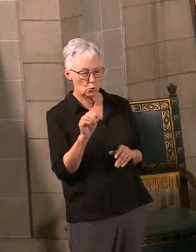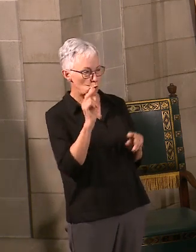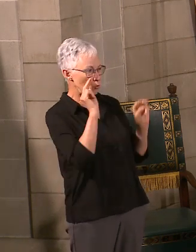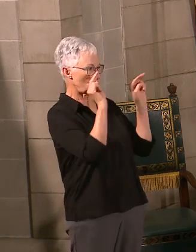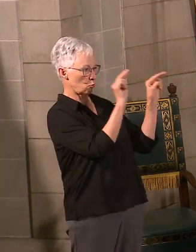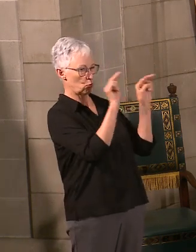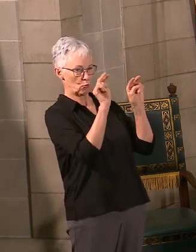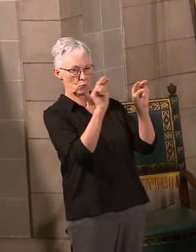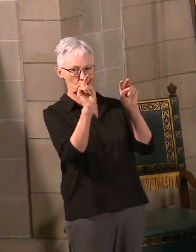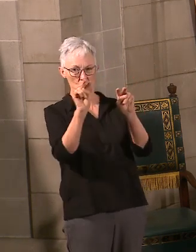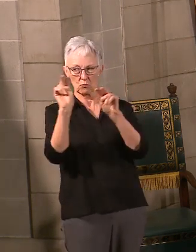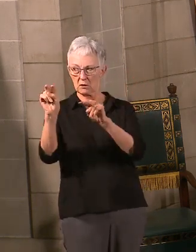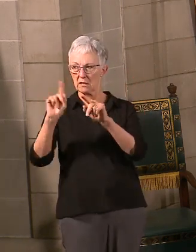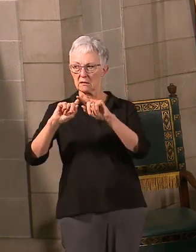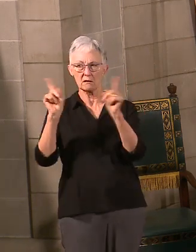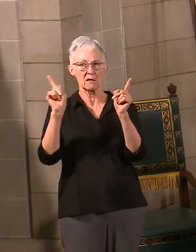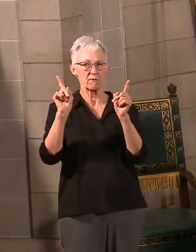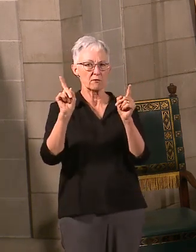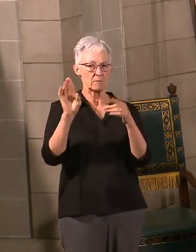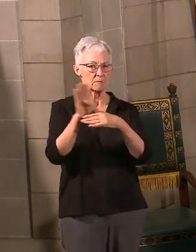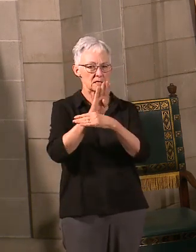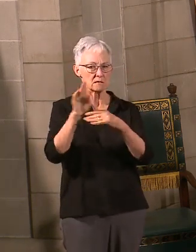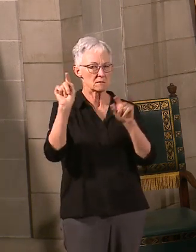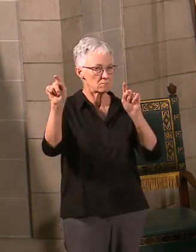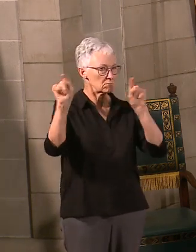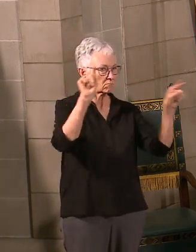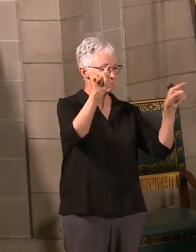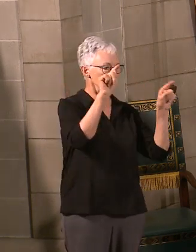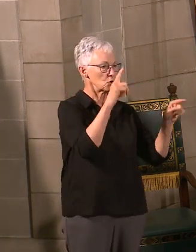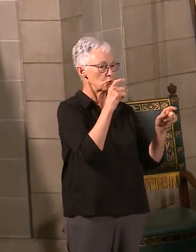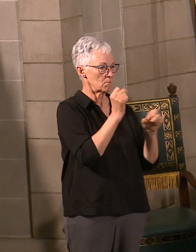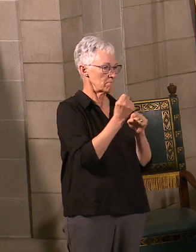help us to think about it. But again, we know that ultimately the